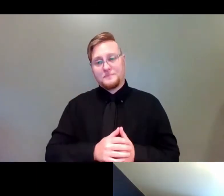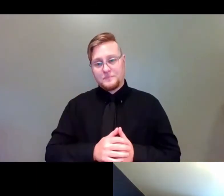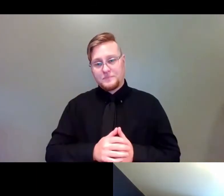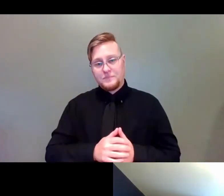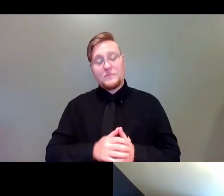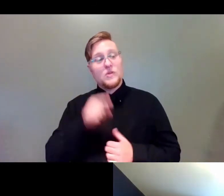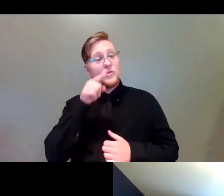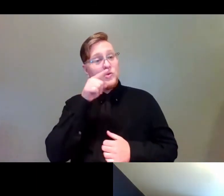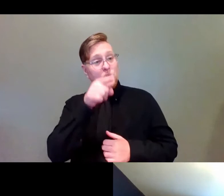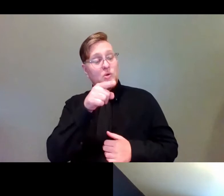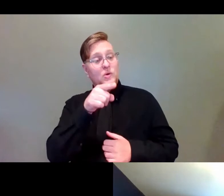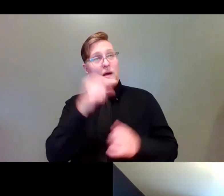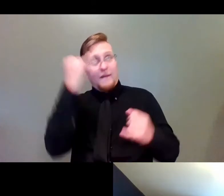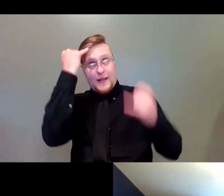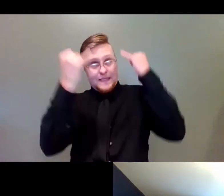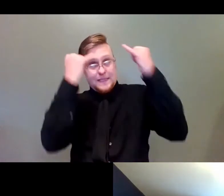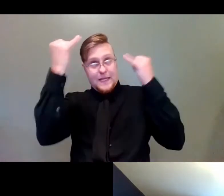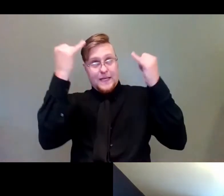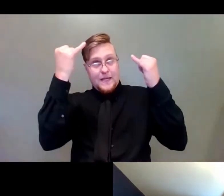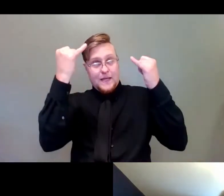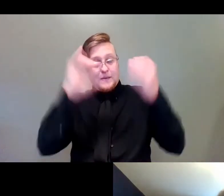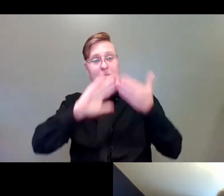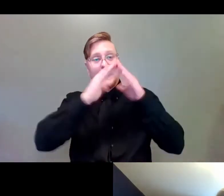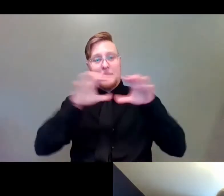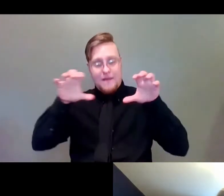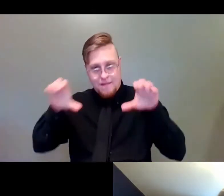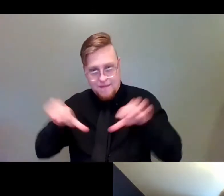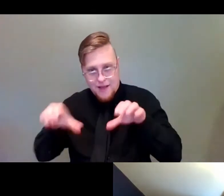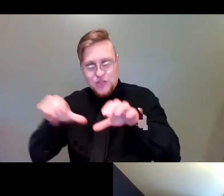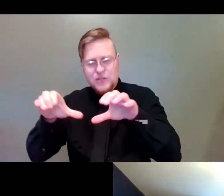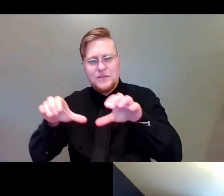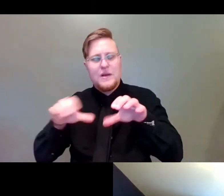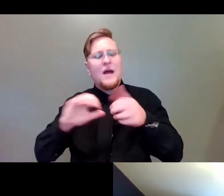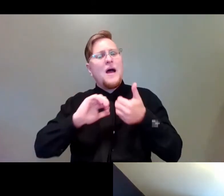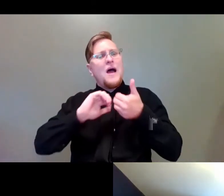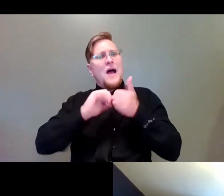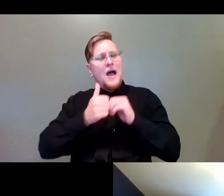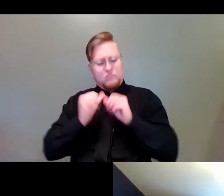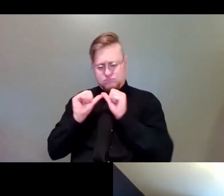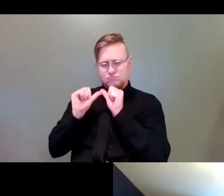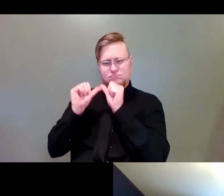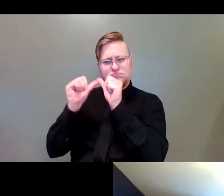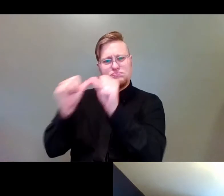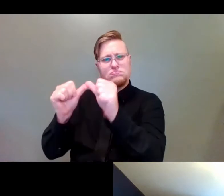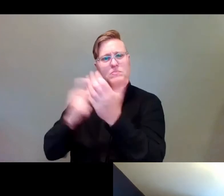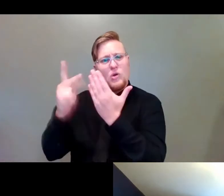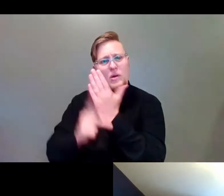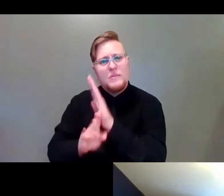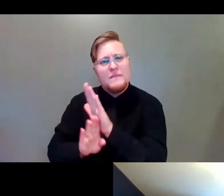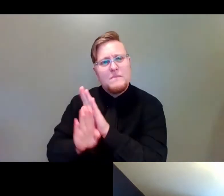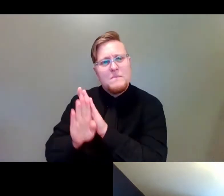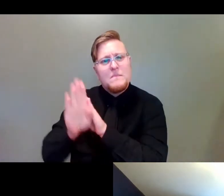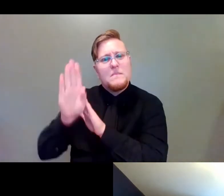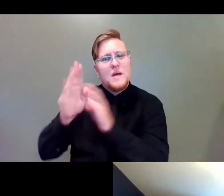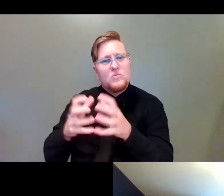creating Mobility International. How have you sustained your program development over the years that you've been working with it and helping